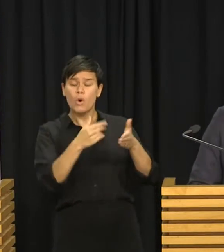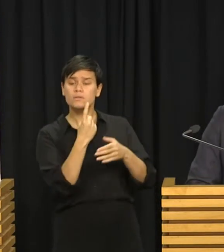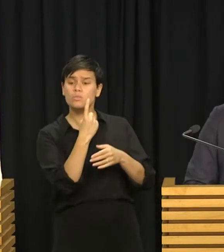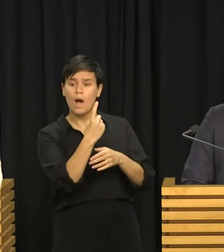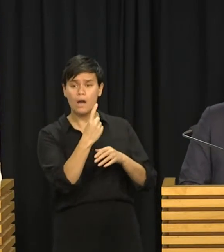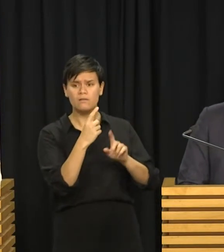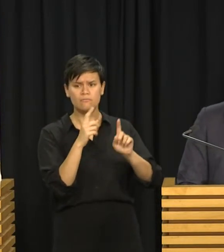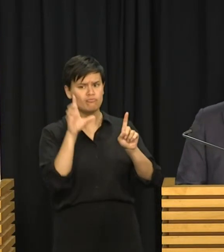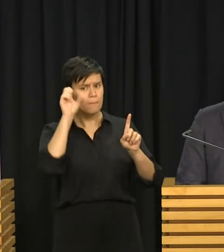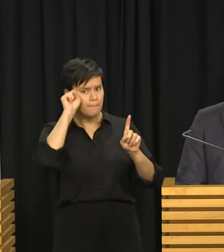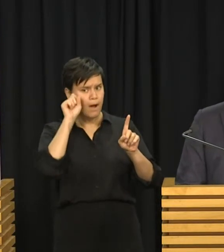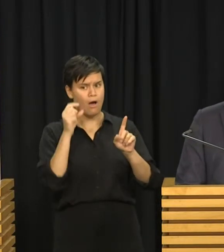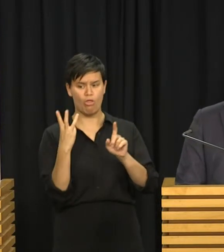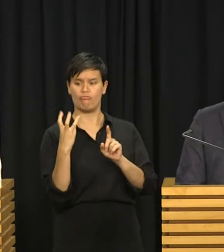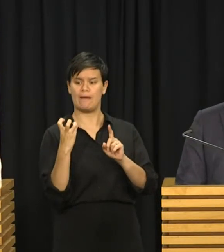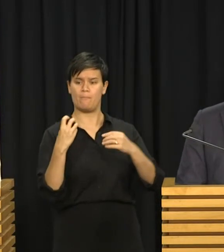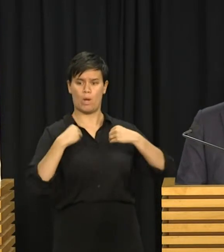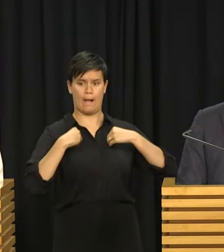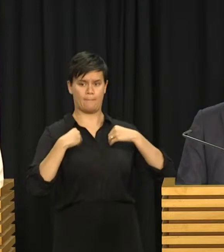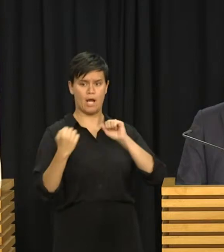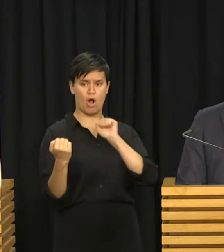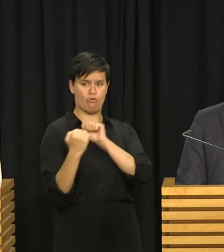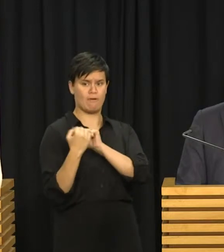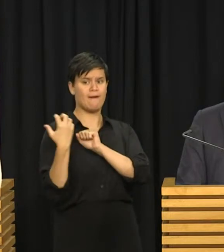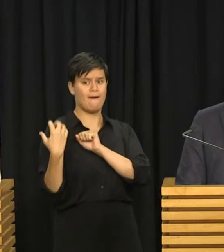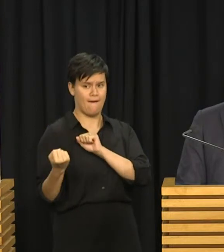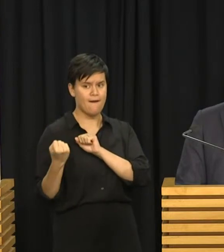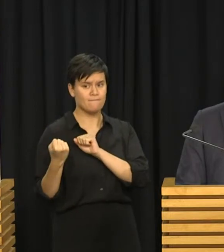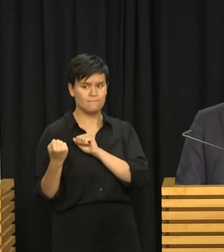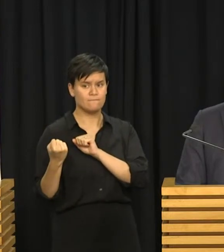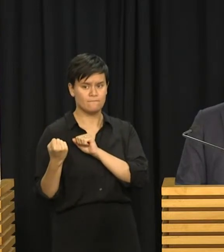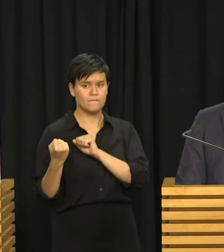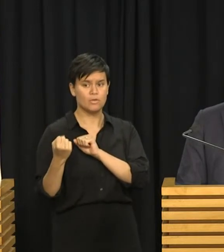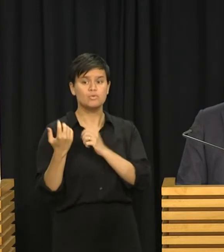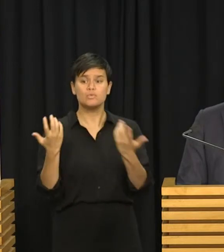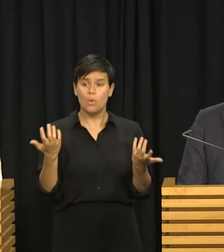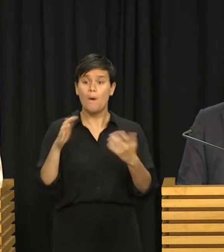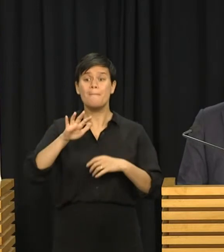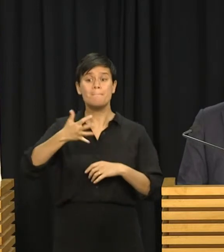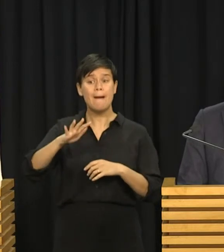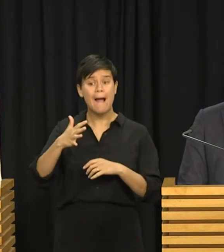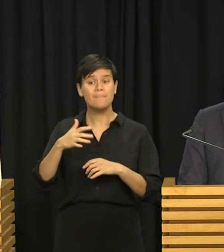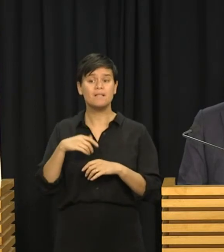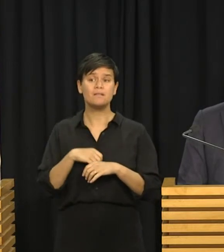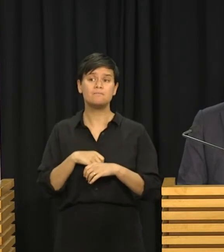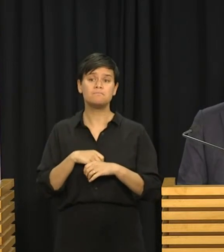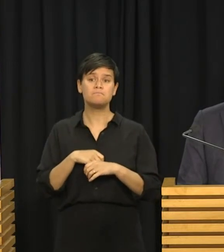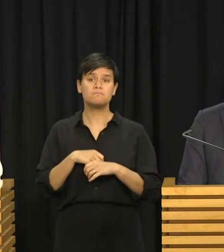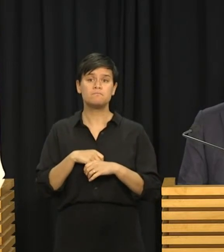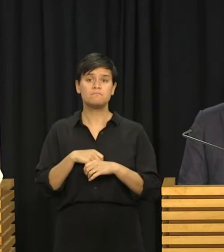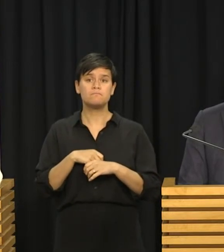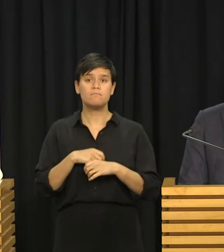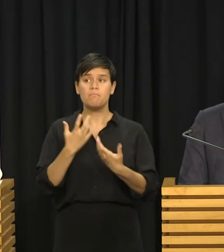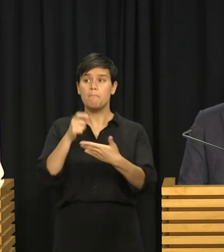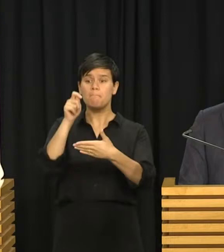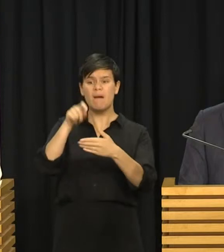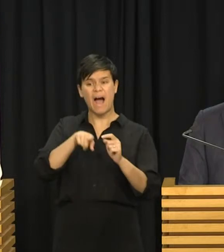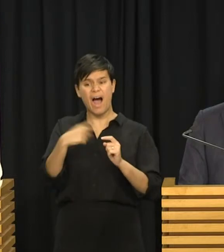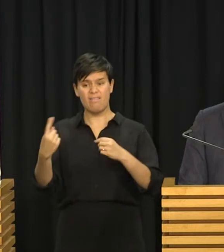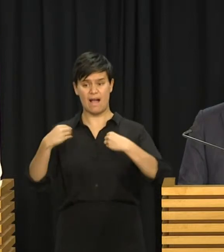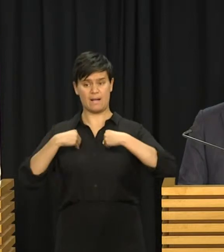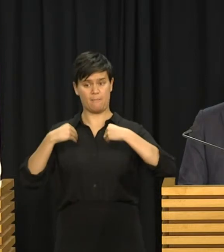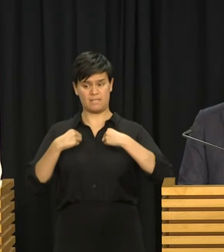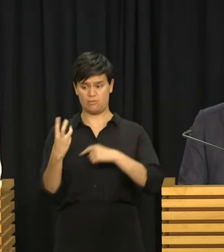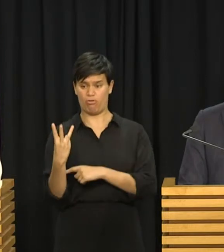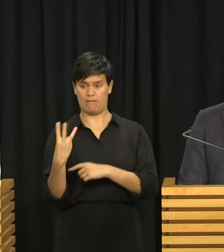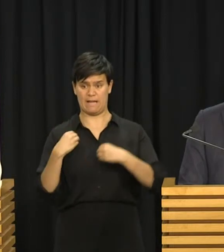place for other vaccines. So in some cases, we'll be talking about whether or not we can delay the purchase and delivery of some of those